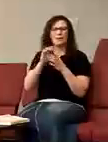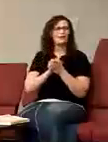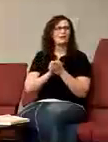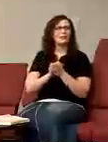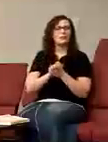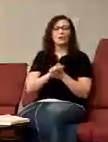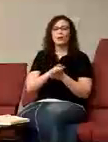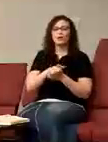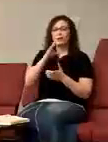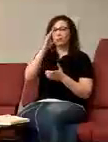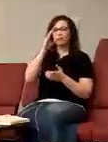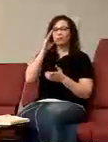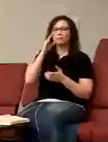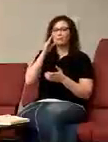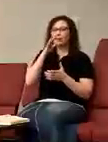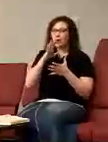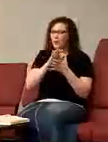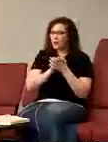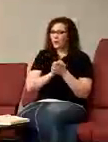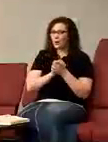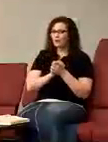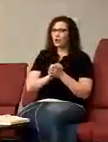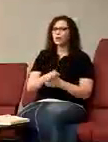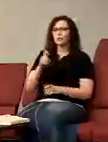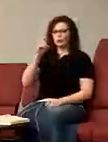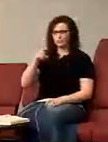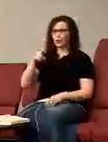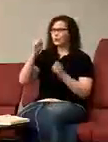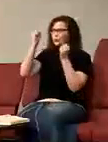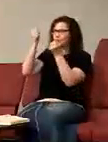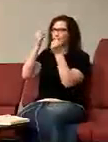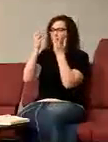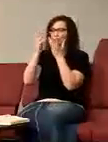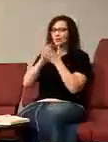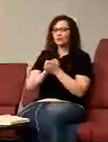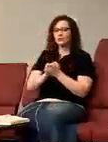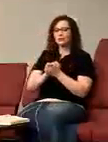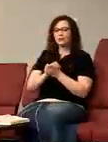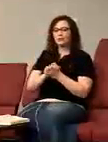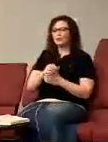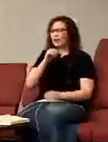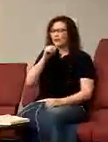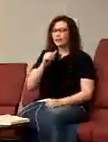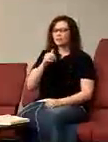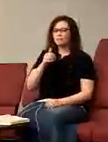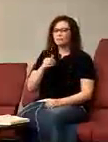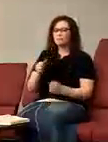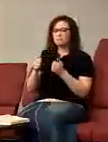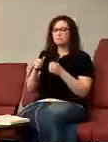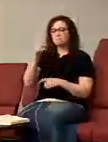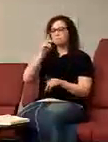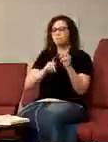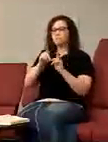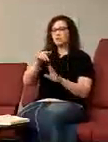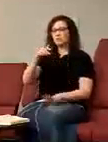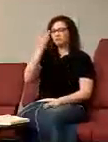wives are supposed to submit. It doesn't mean that men are way smarter. In fact, I think God just did the opposite. He said, listen, you can have it,